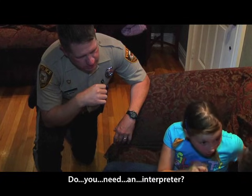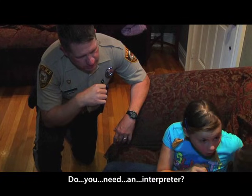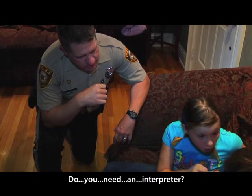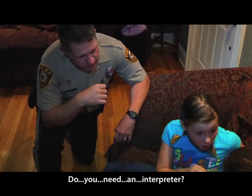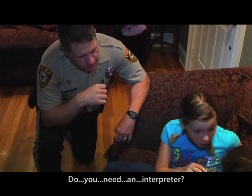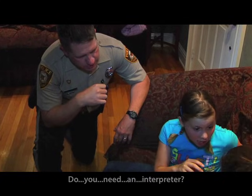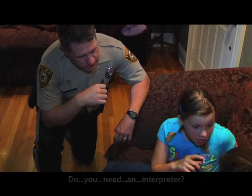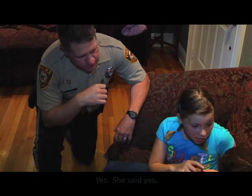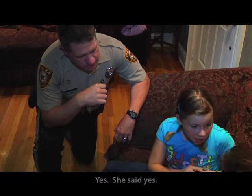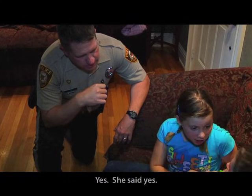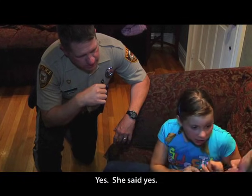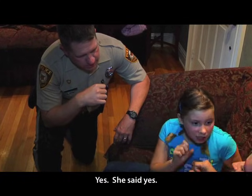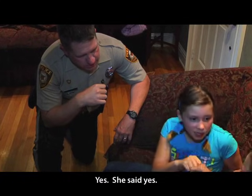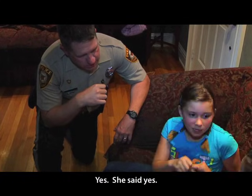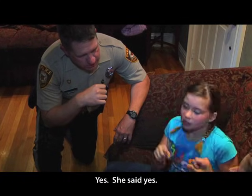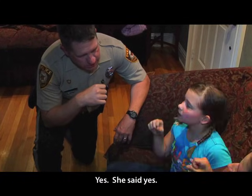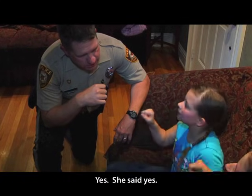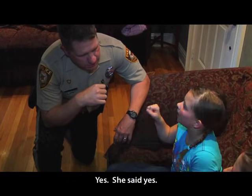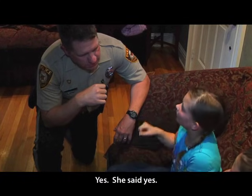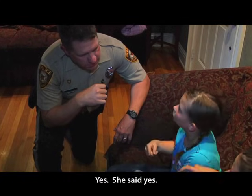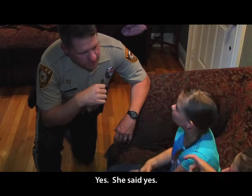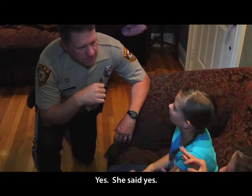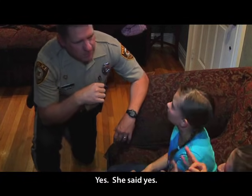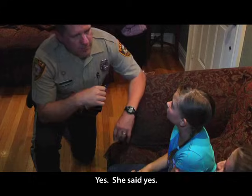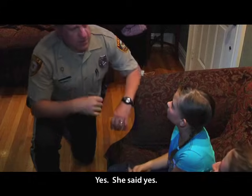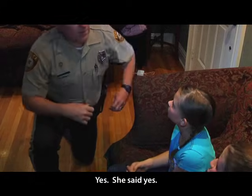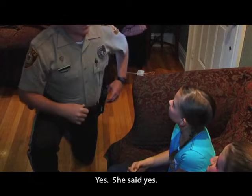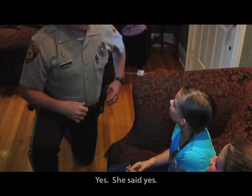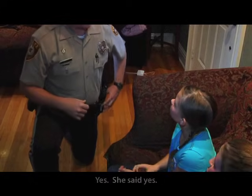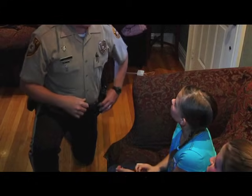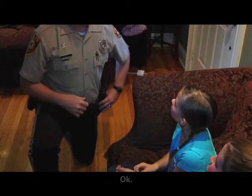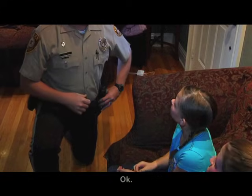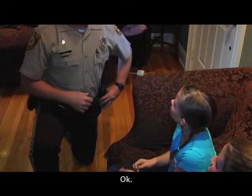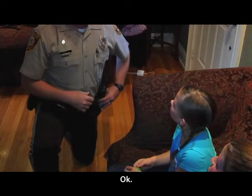Interpreter? Yeah, she said yes. Okay.